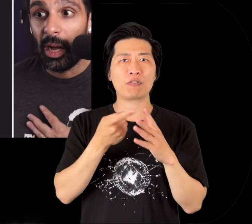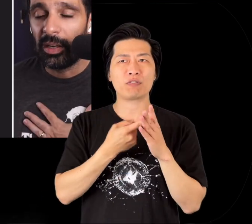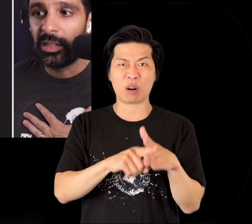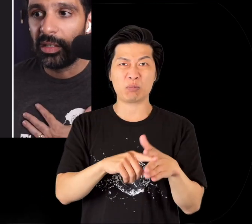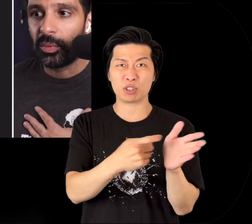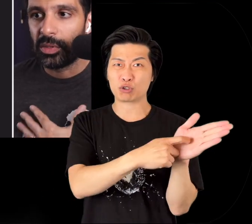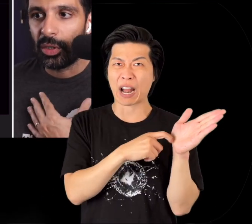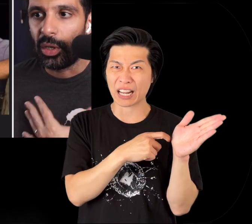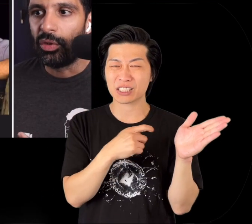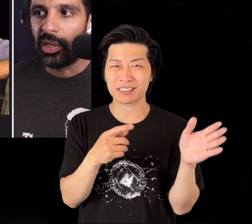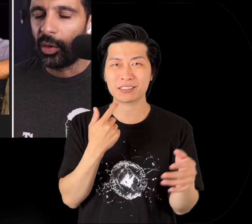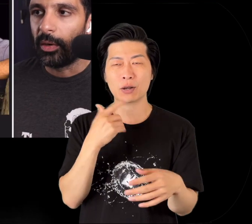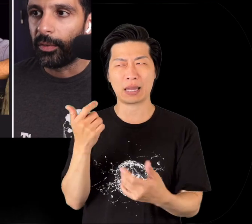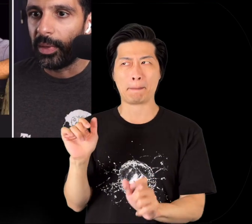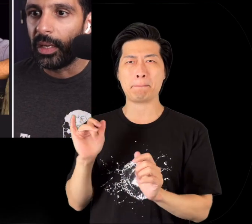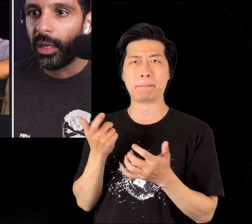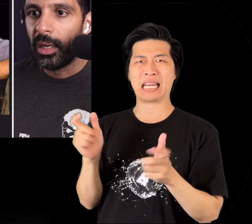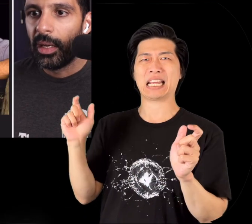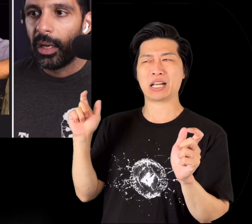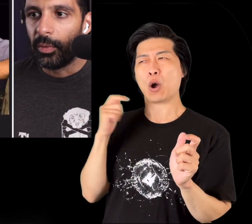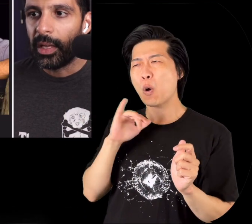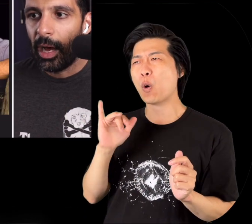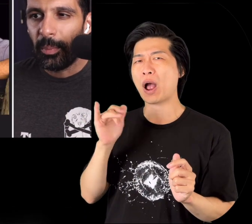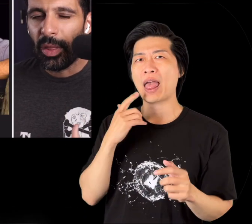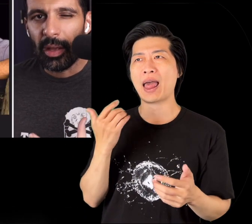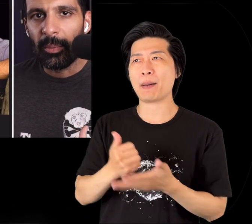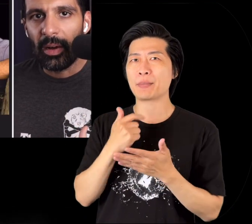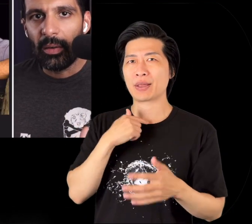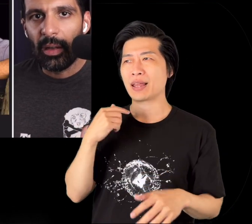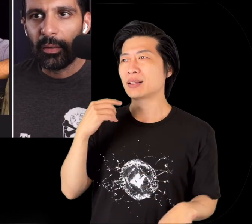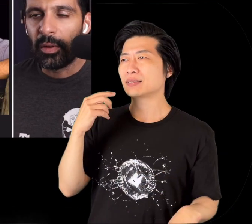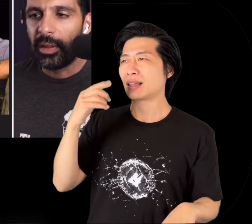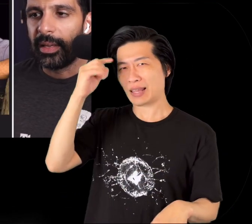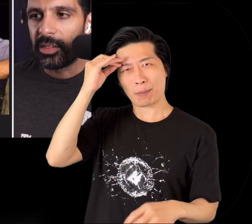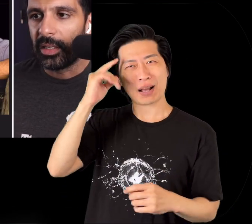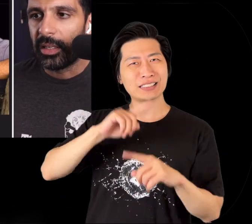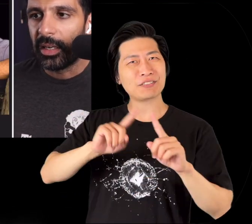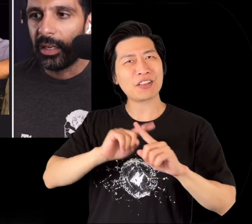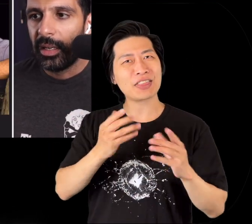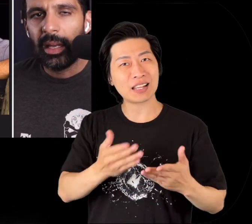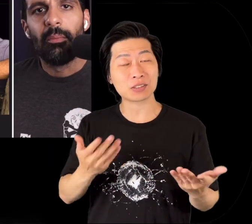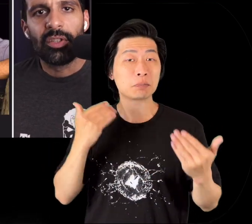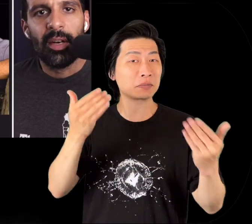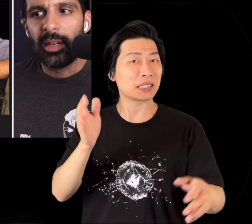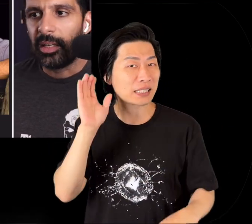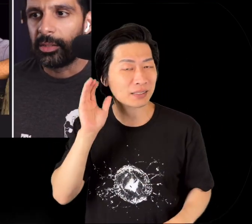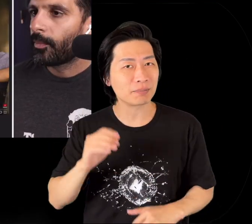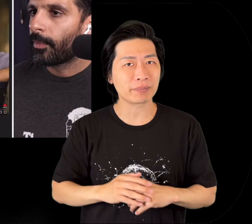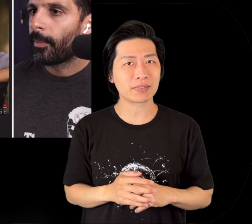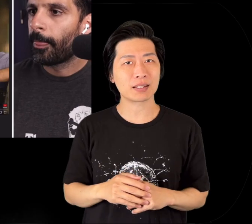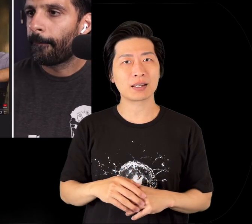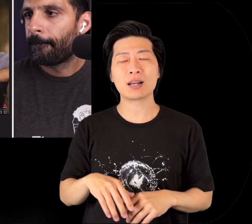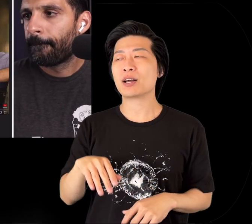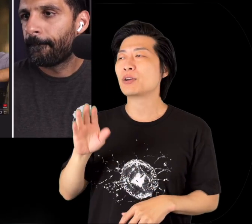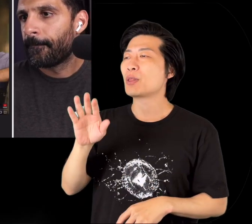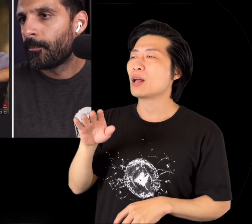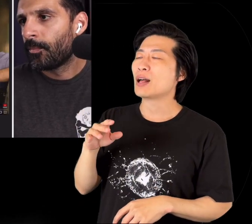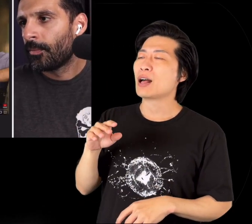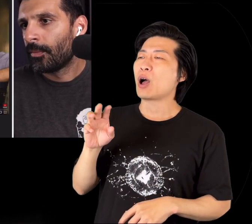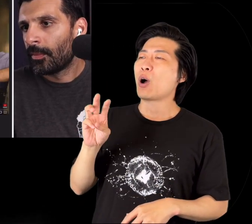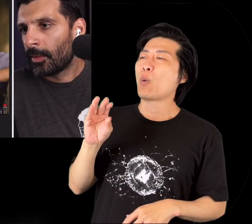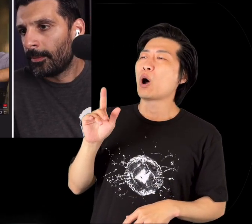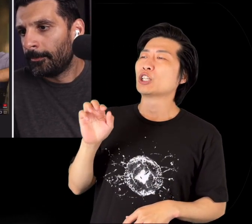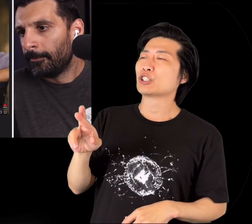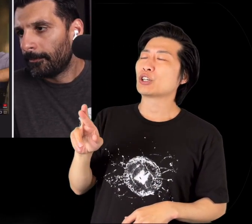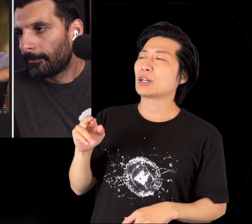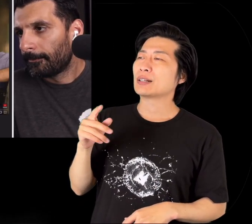was a huge takeaway for me. It really helped me think about different things. And let's go ahead and take a listen. Love to, Walter. Thank you so